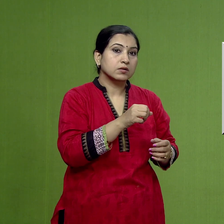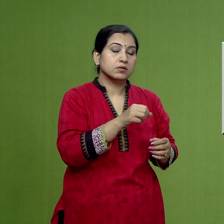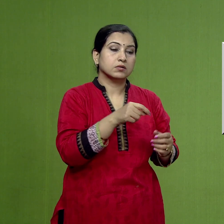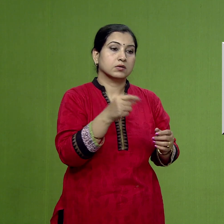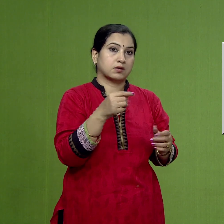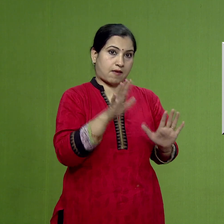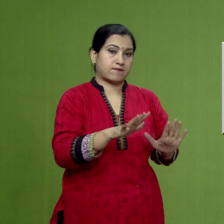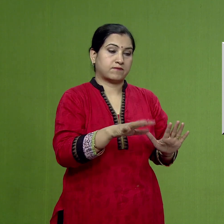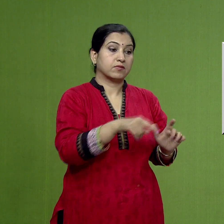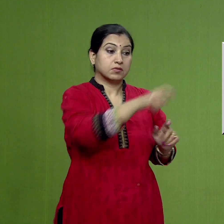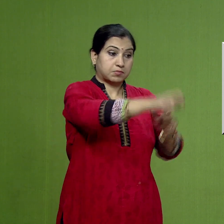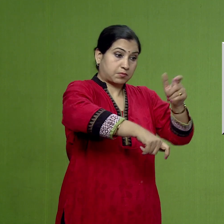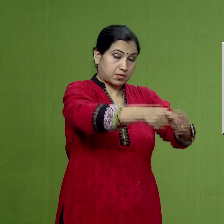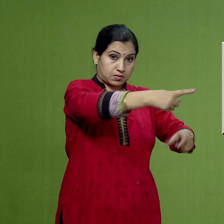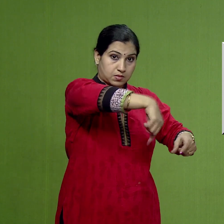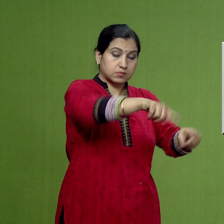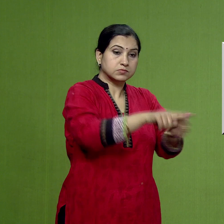of population as a resource.